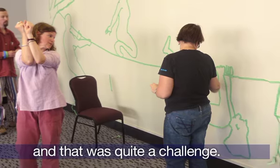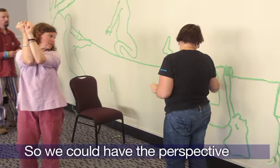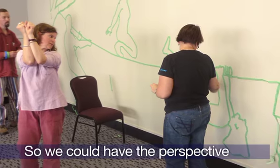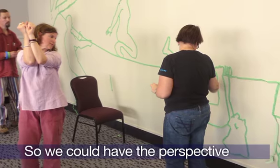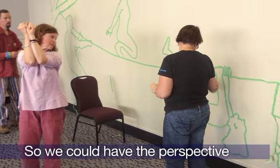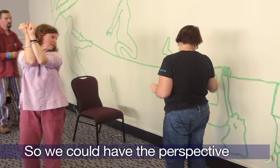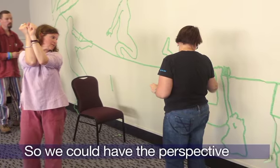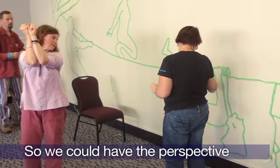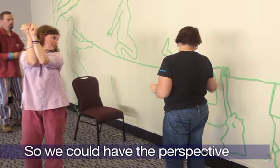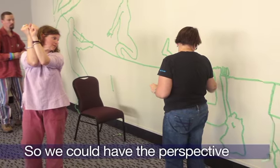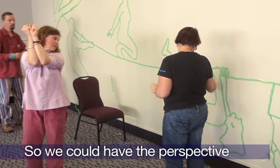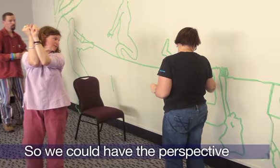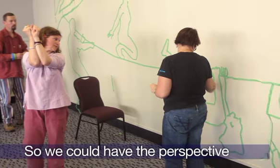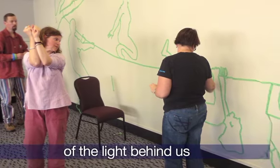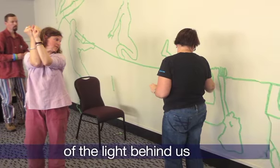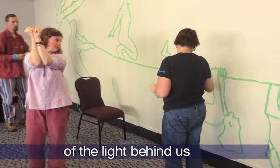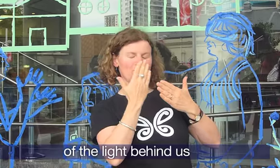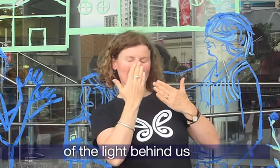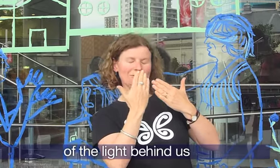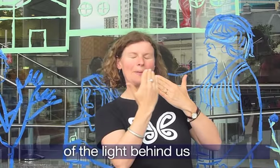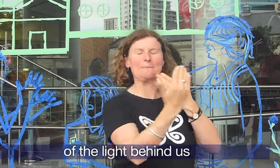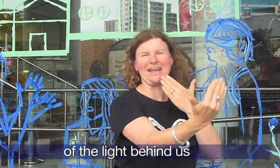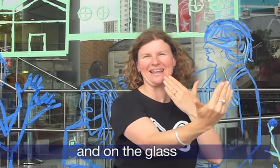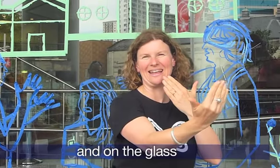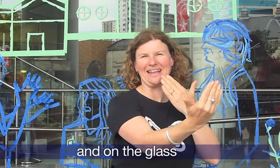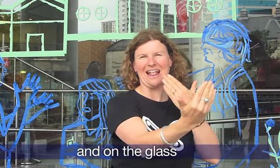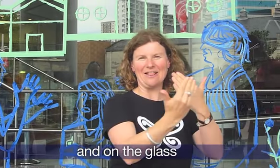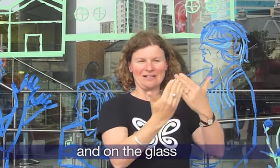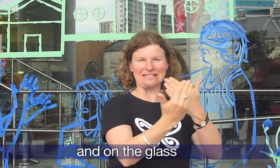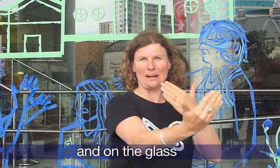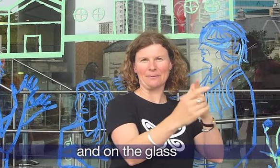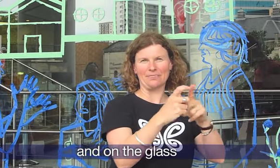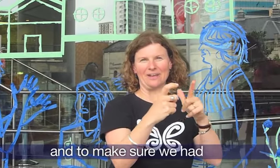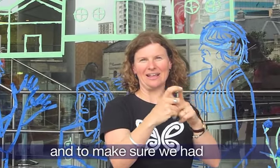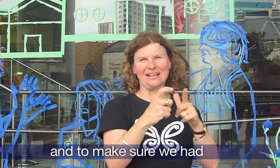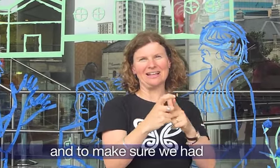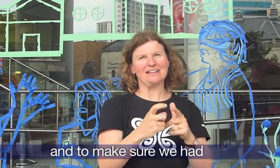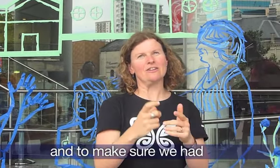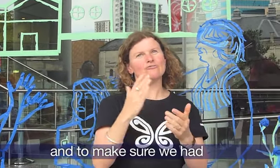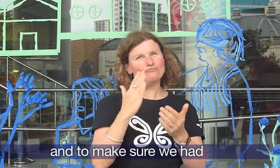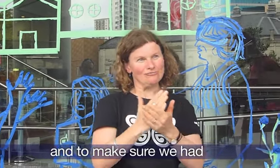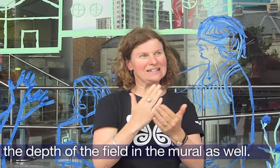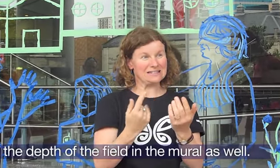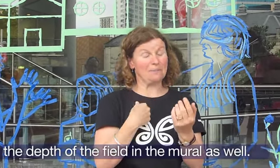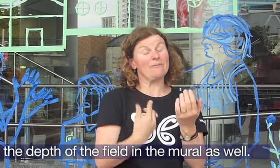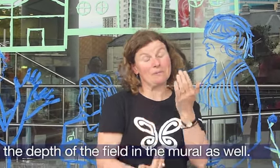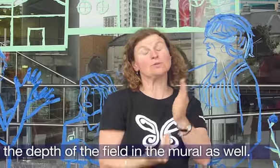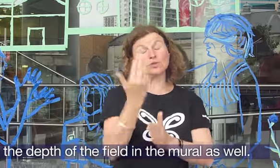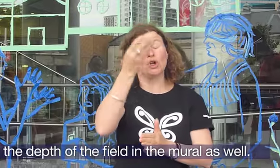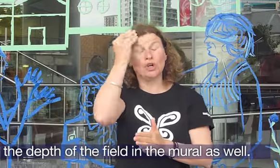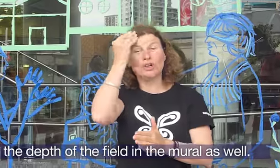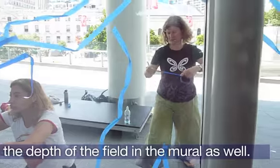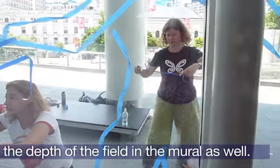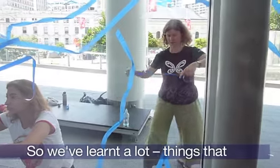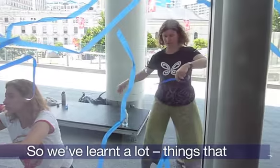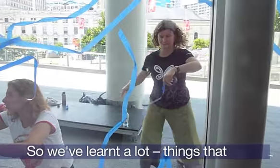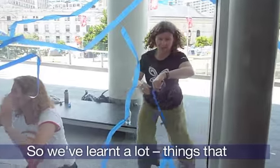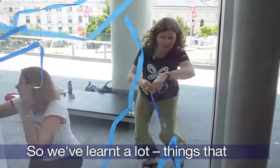we could have the perspective of the light behind us and on the glass, and to make sure that we had the depth of field in the mural as well. So we've learnt a